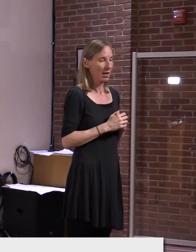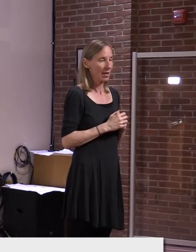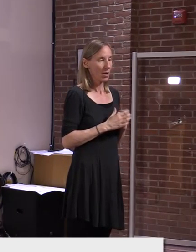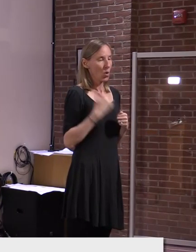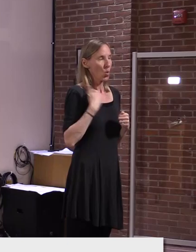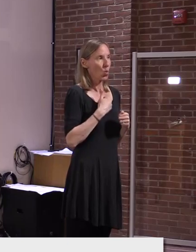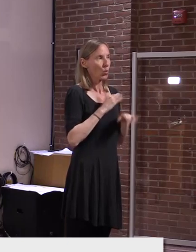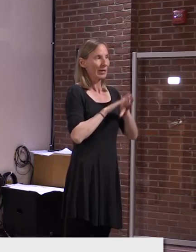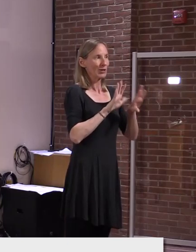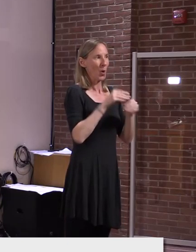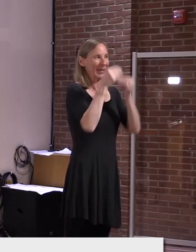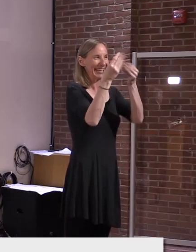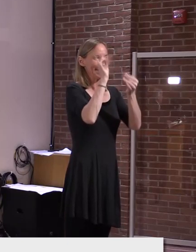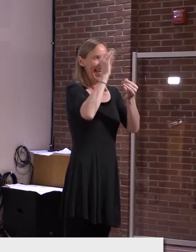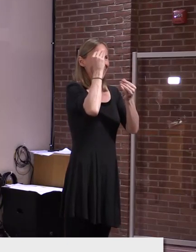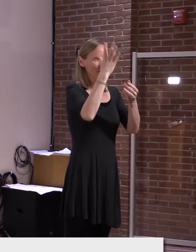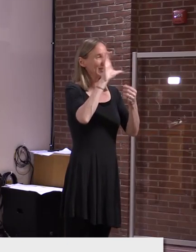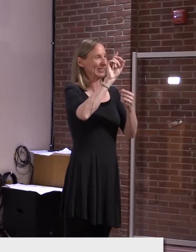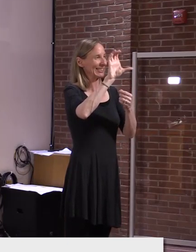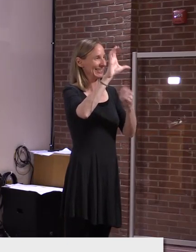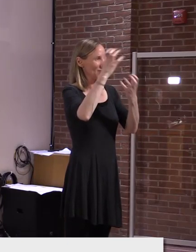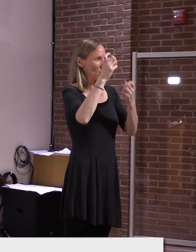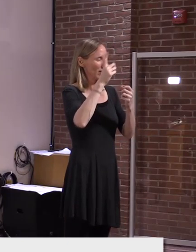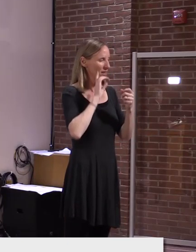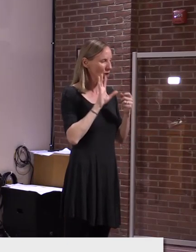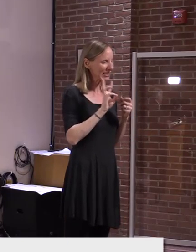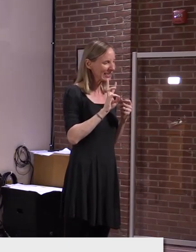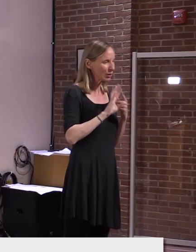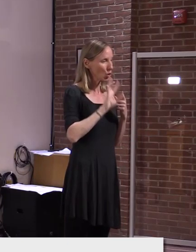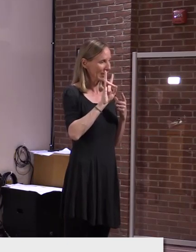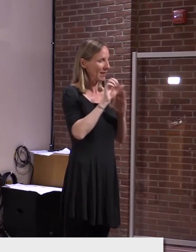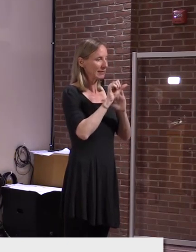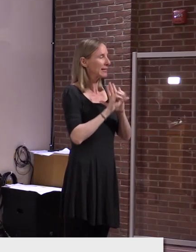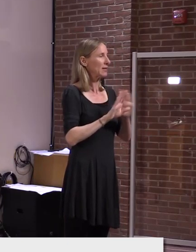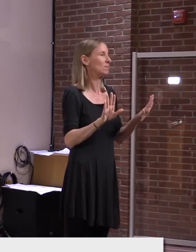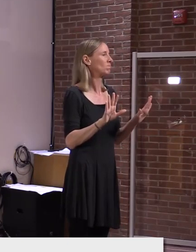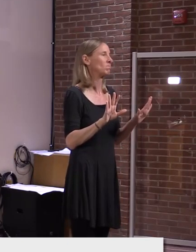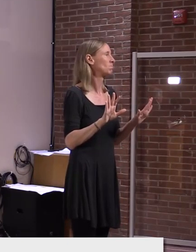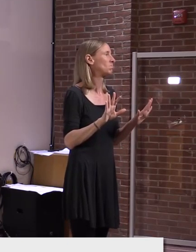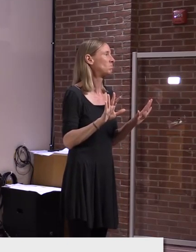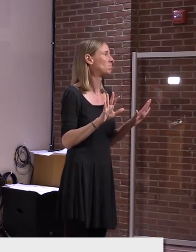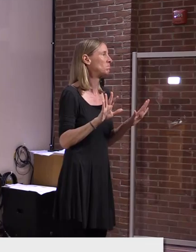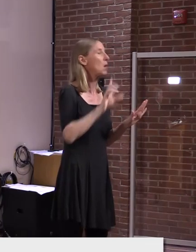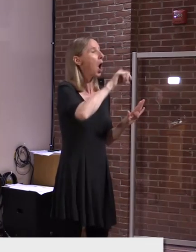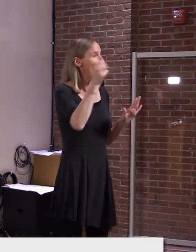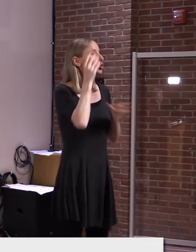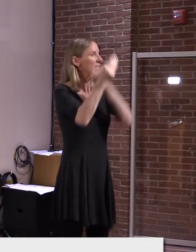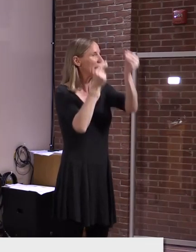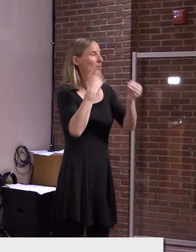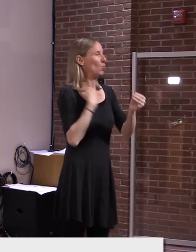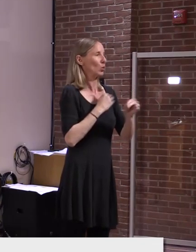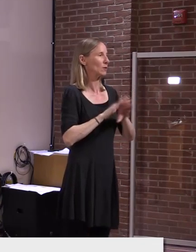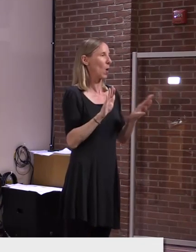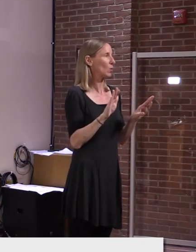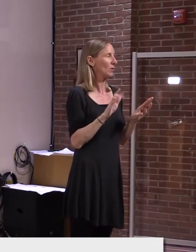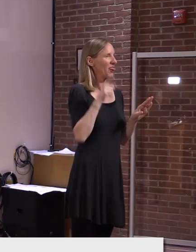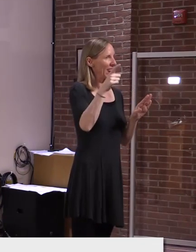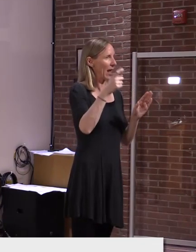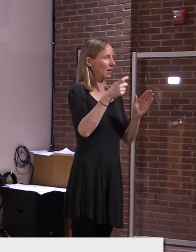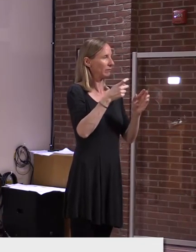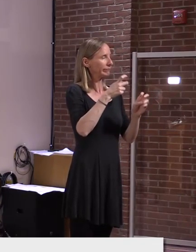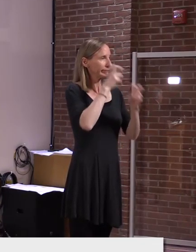we don't supply the information that they want. I think there's six or seven states that don't supply the information in the format that